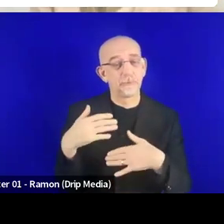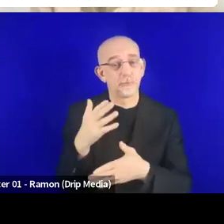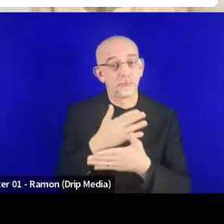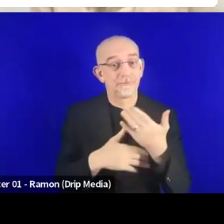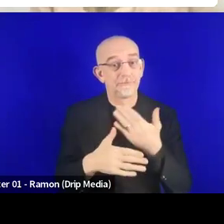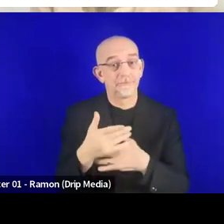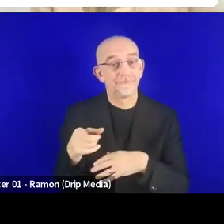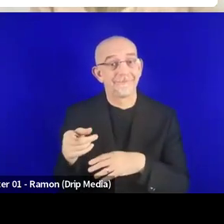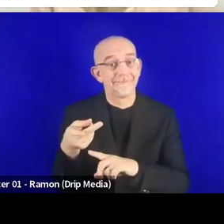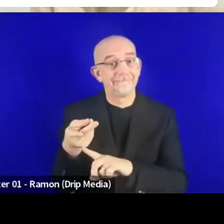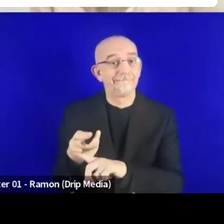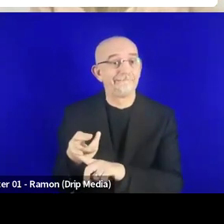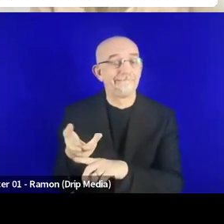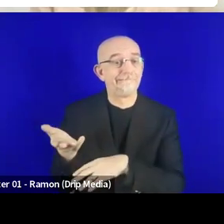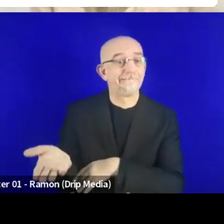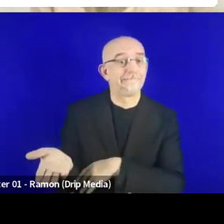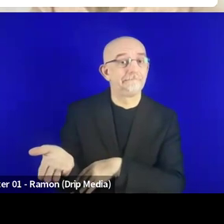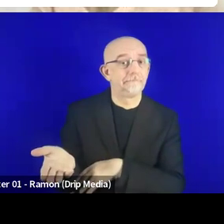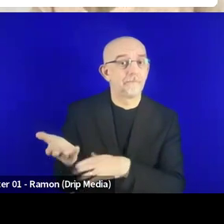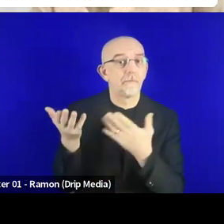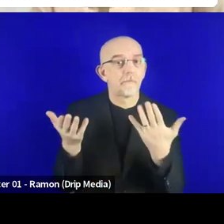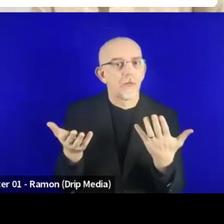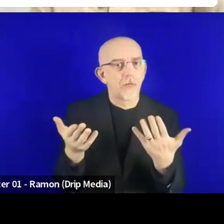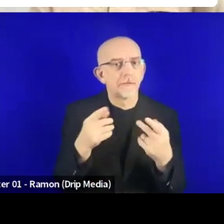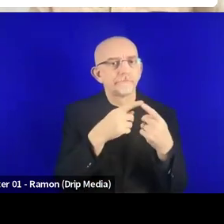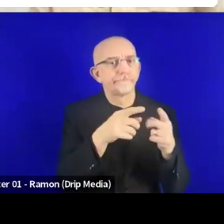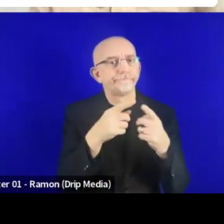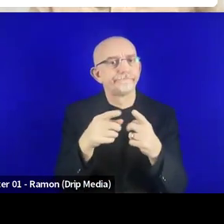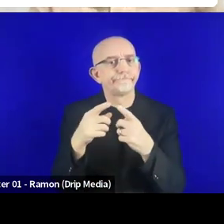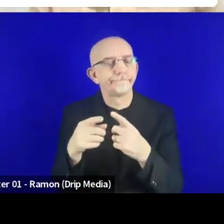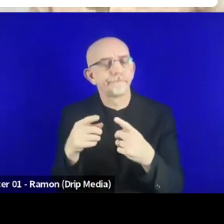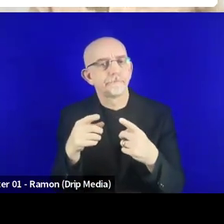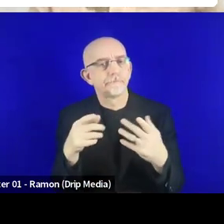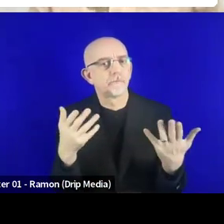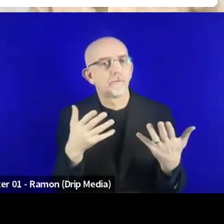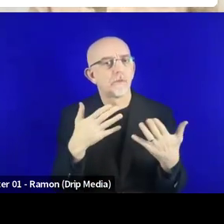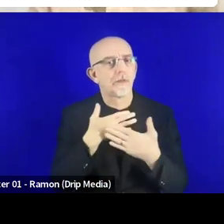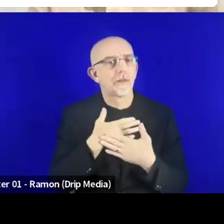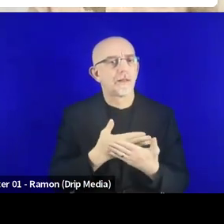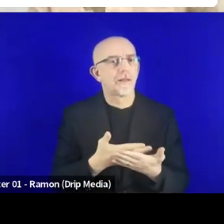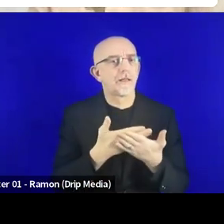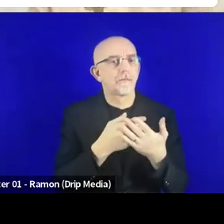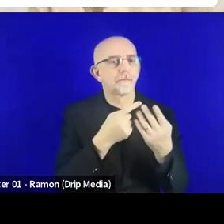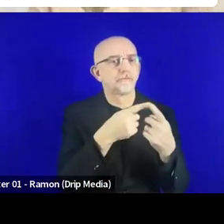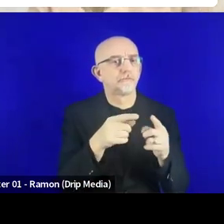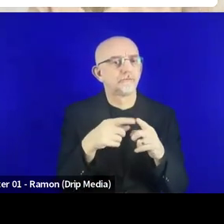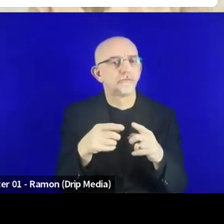issue is availability or limited data, because different data